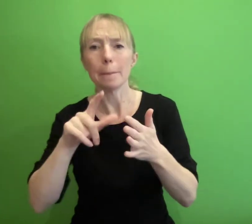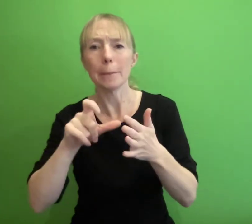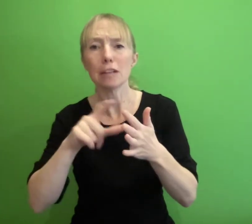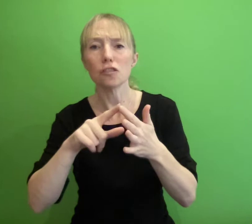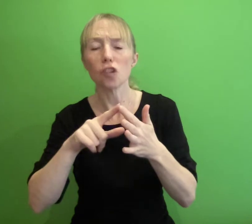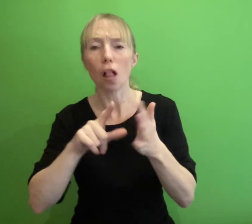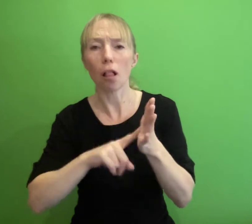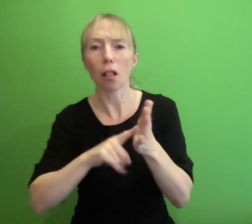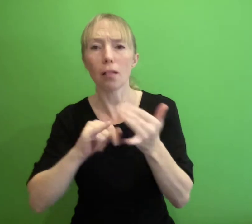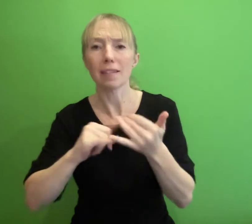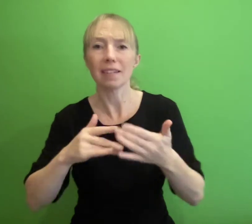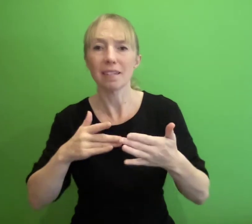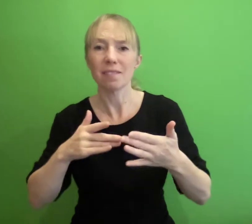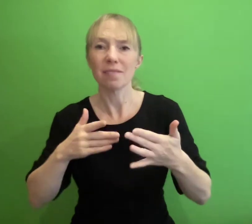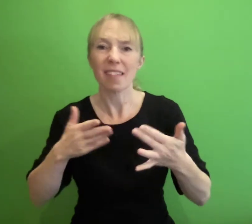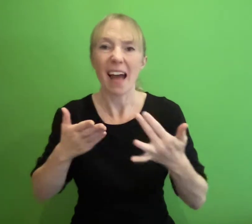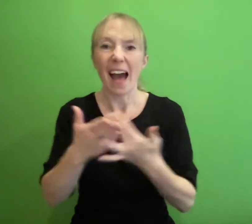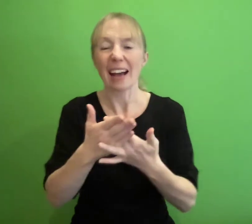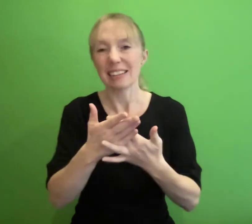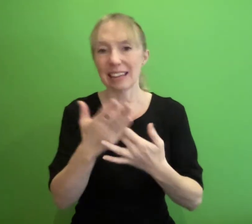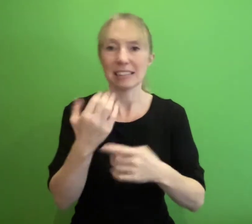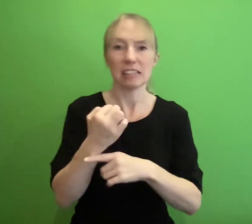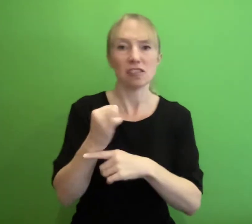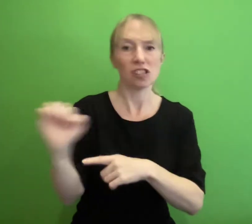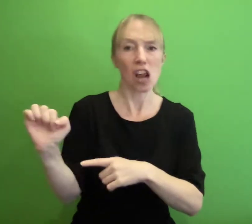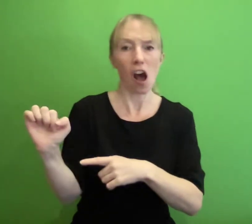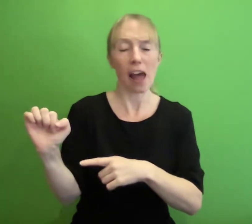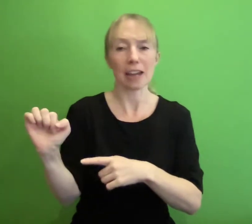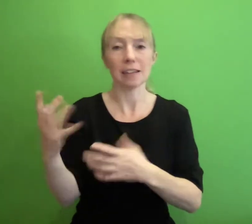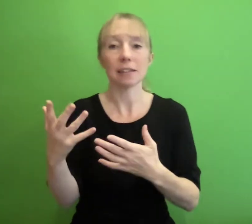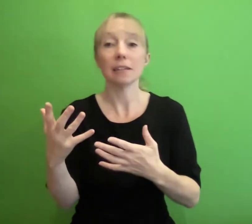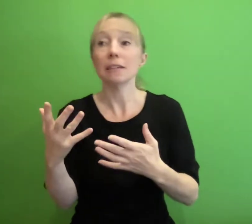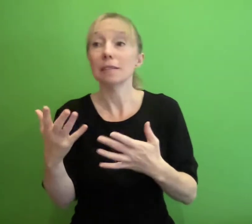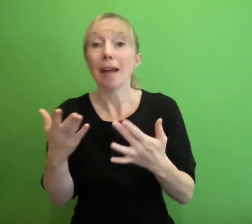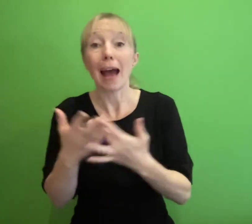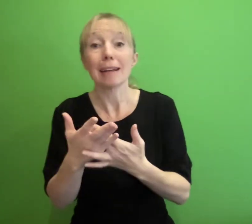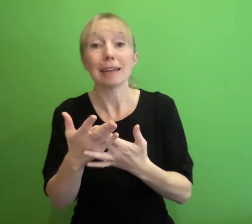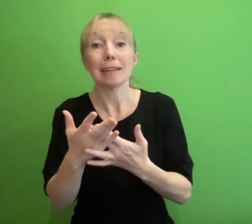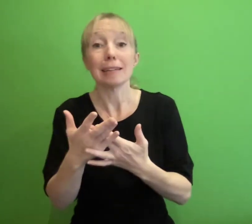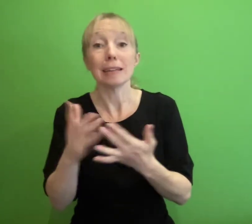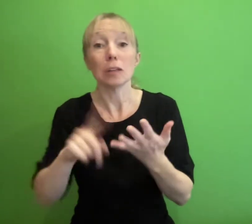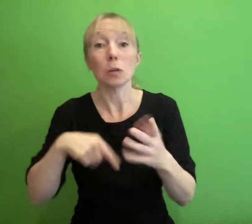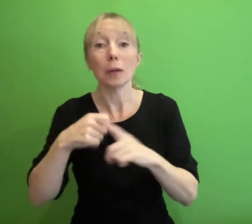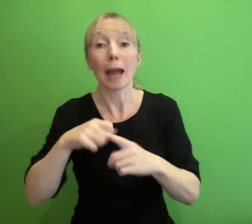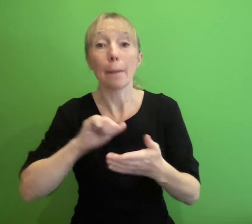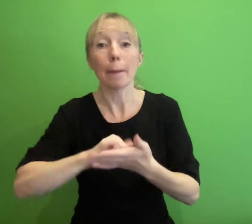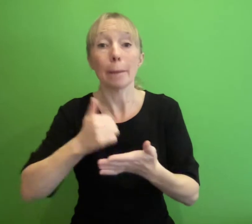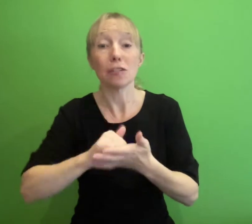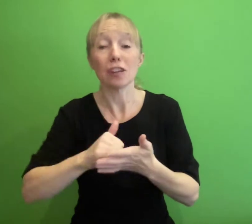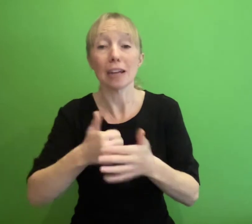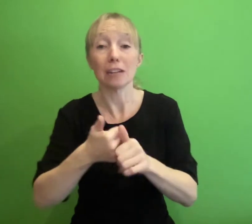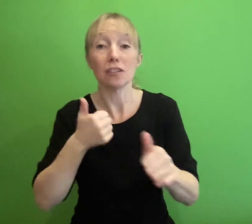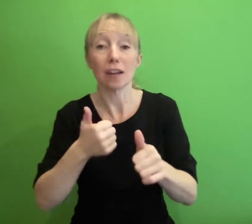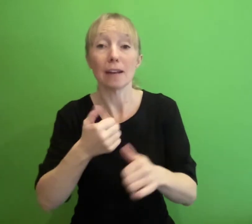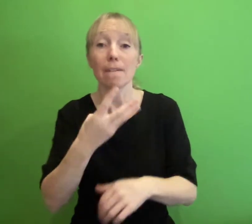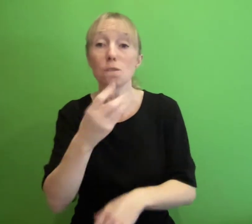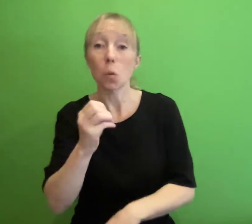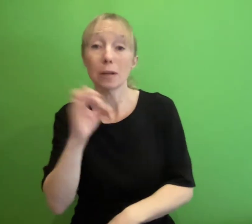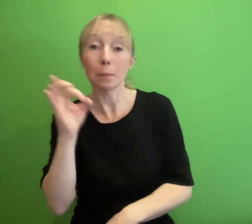Disability, Employment and the UK Publishing Industry, 40% of disabled publishing job seekers found